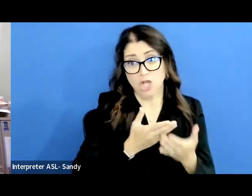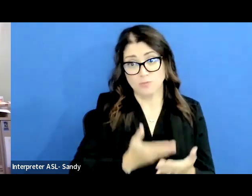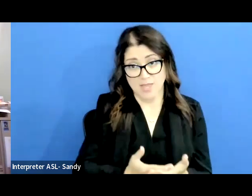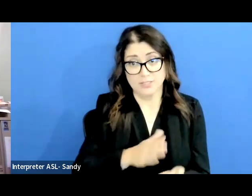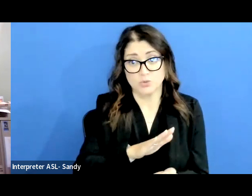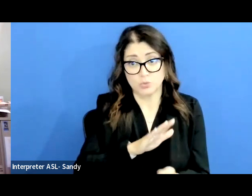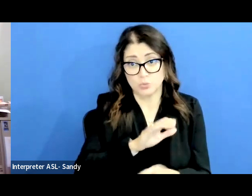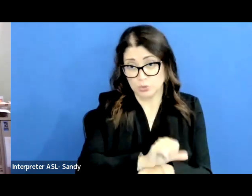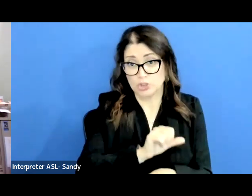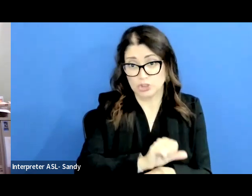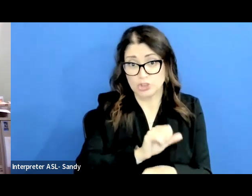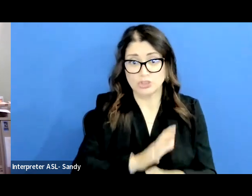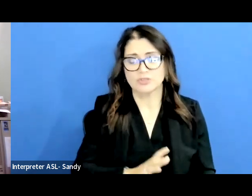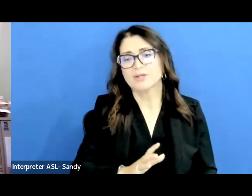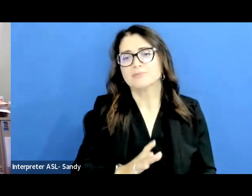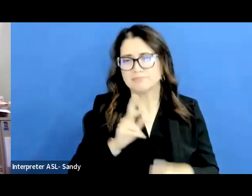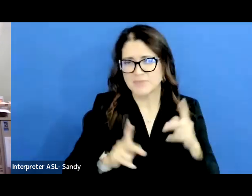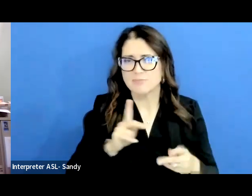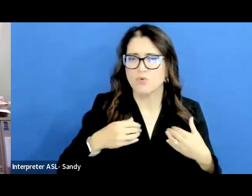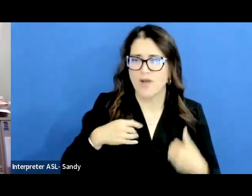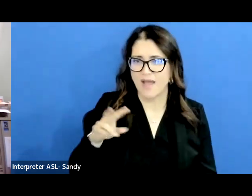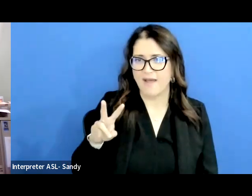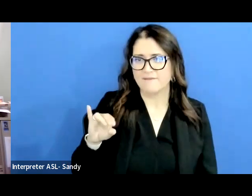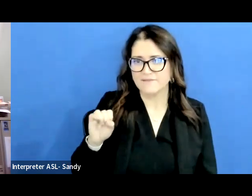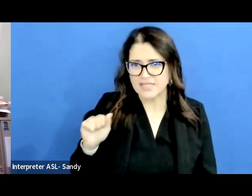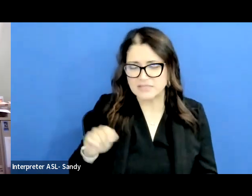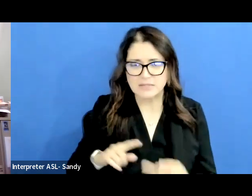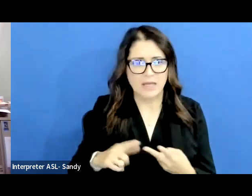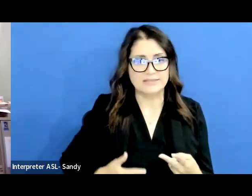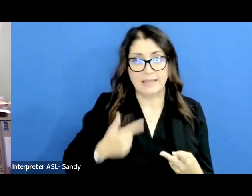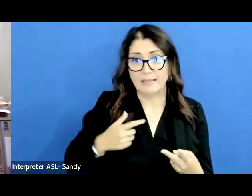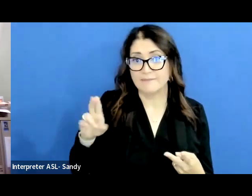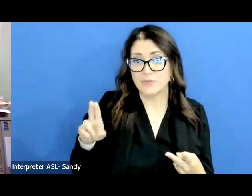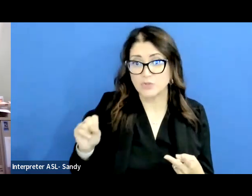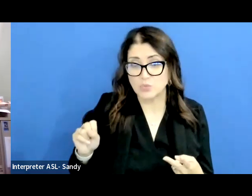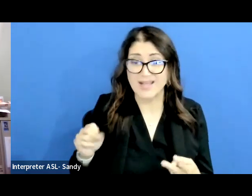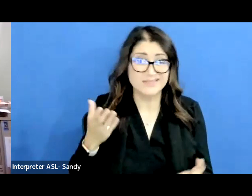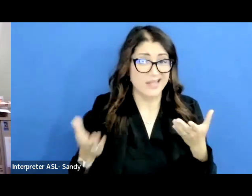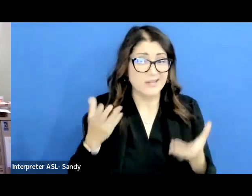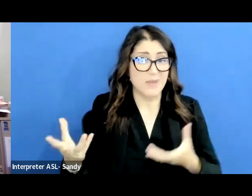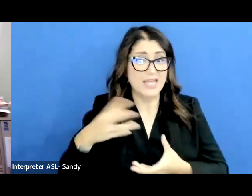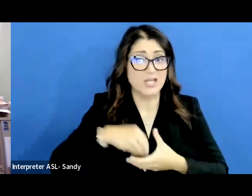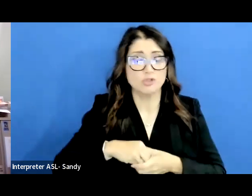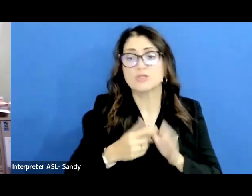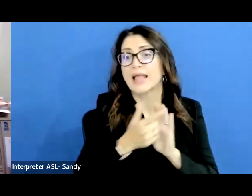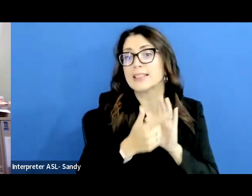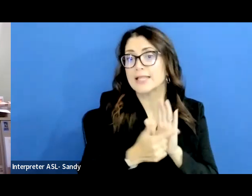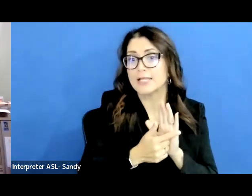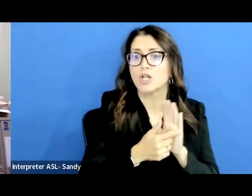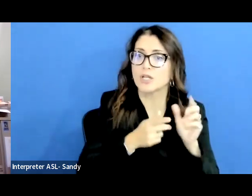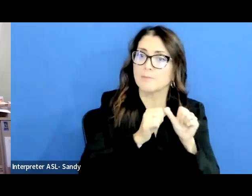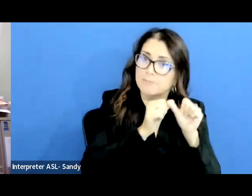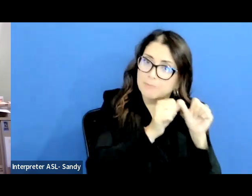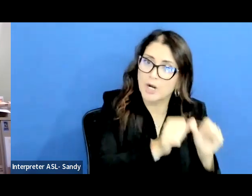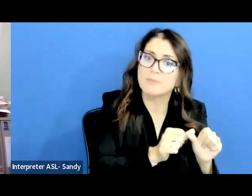workers, we talk about those who hold visas, living in the United States, and this might include legal permanent residents, what you